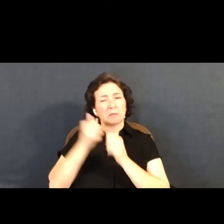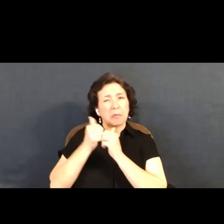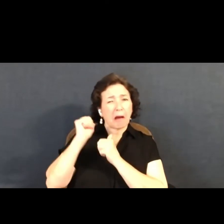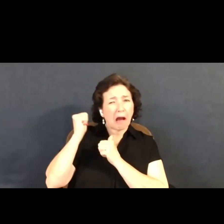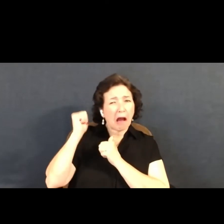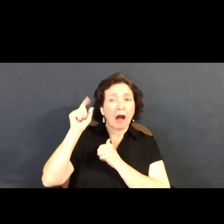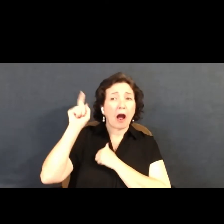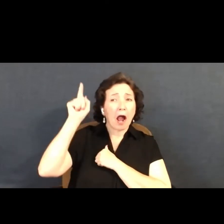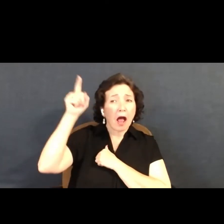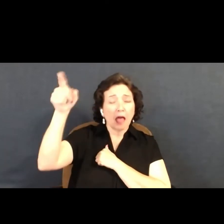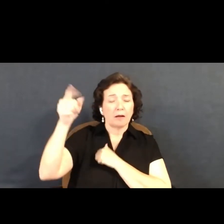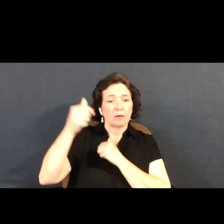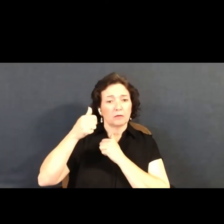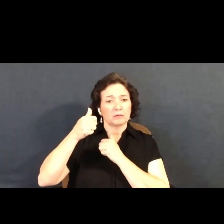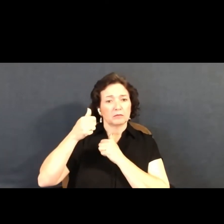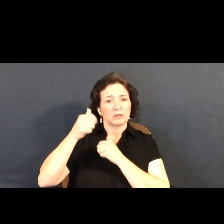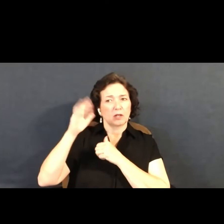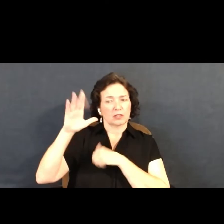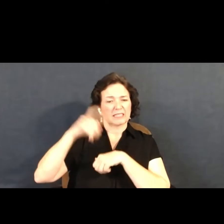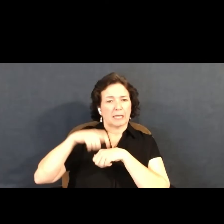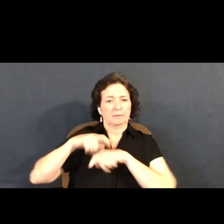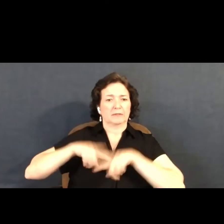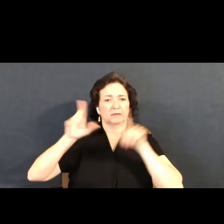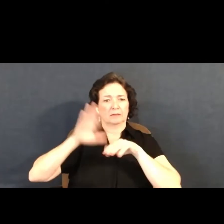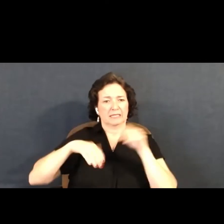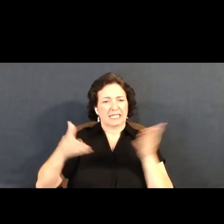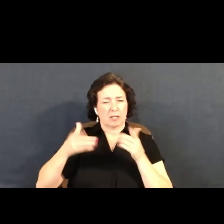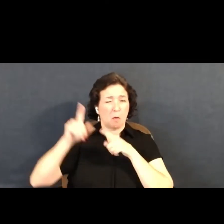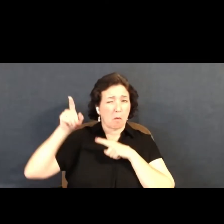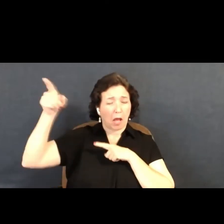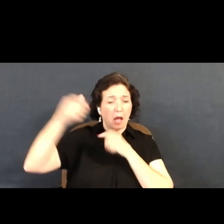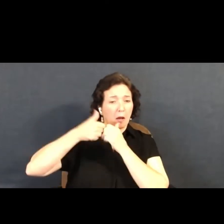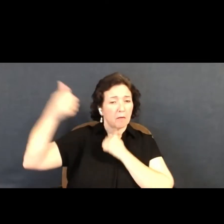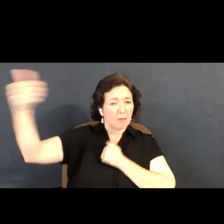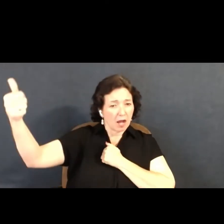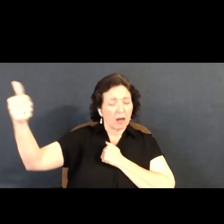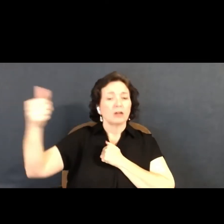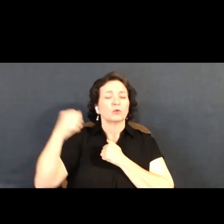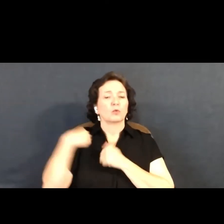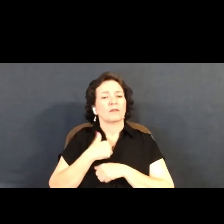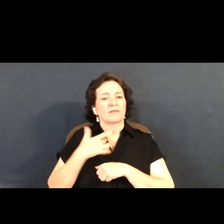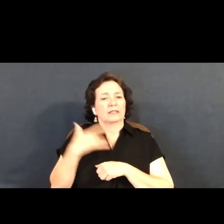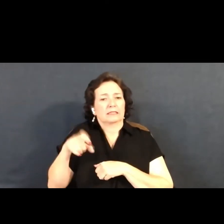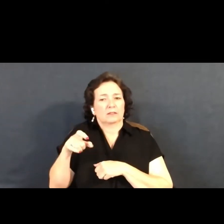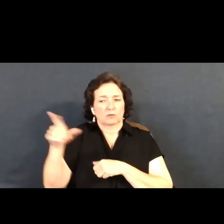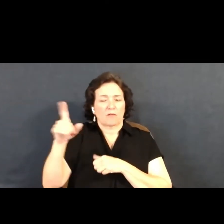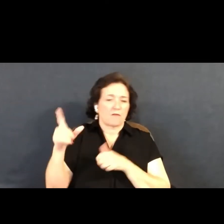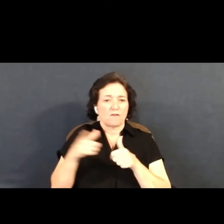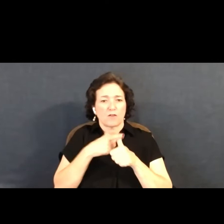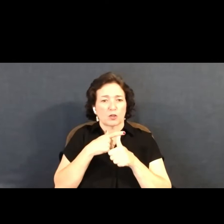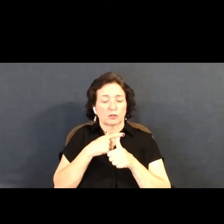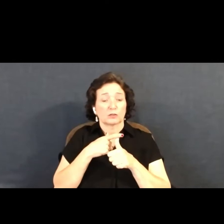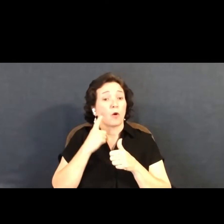and the time between us, we found it necessary to do so. For this first teller, we'll take a